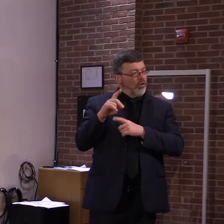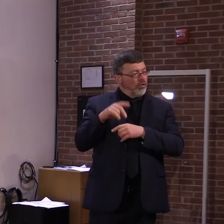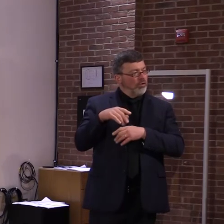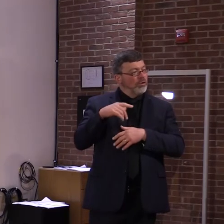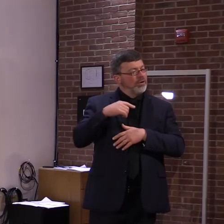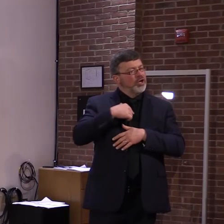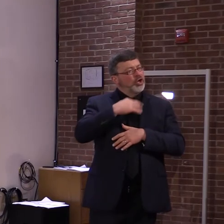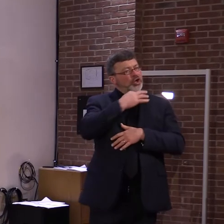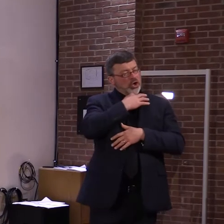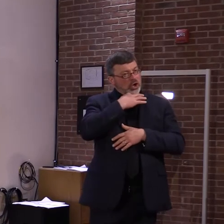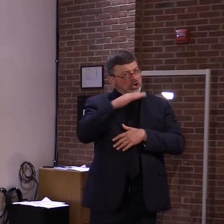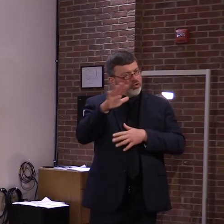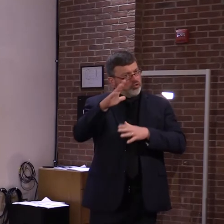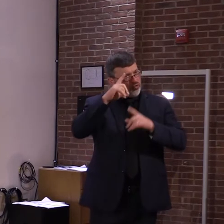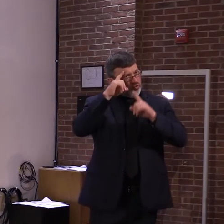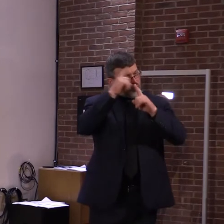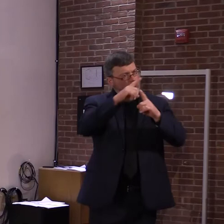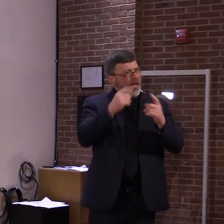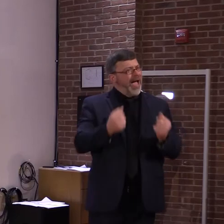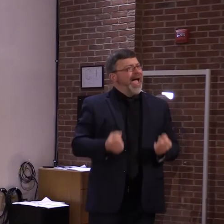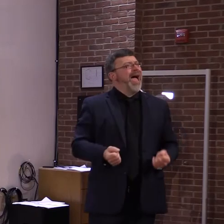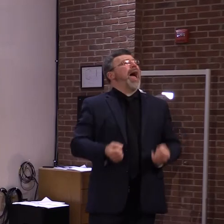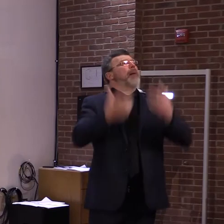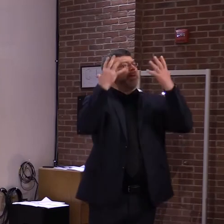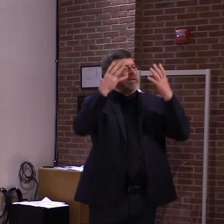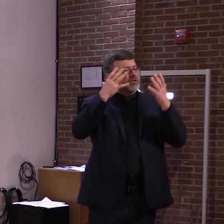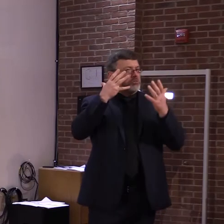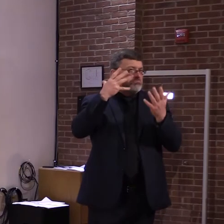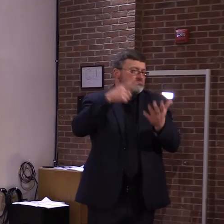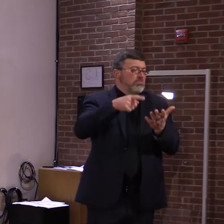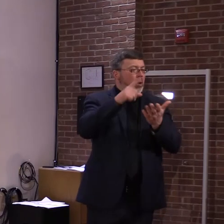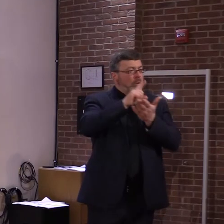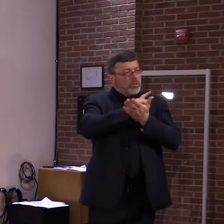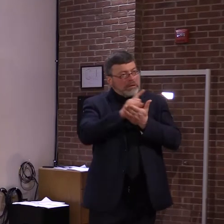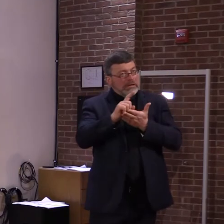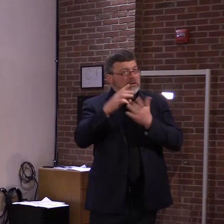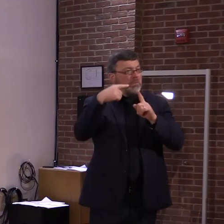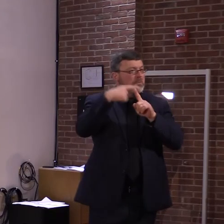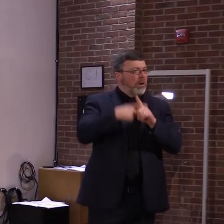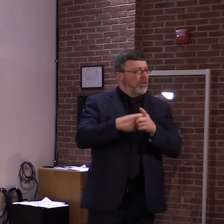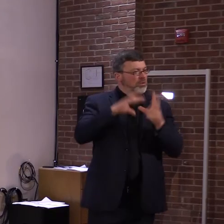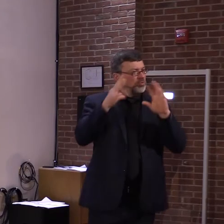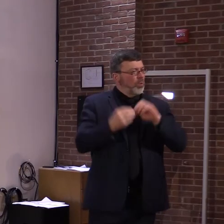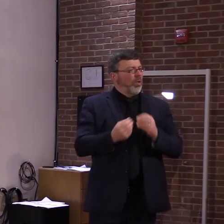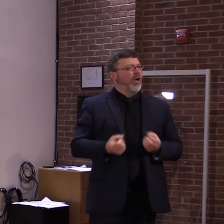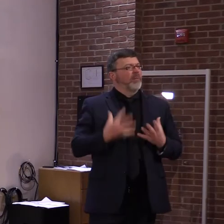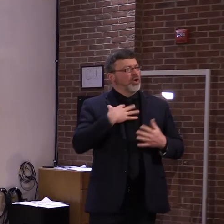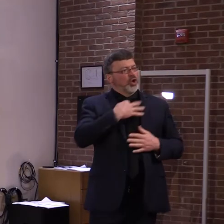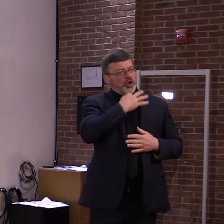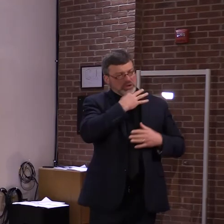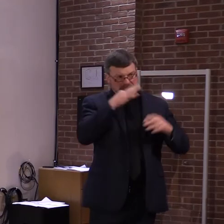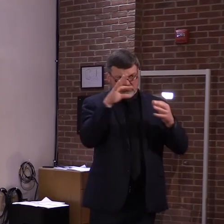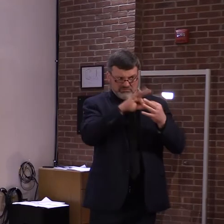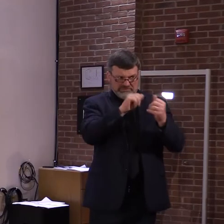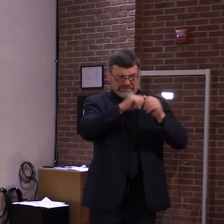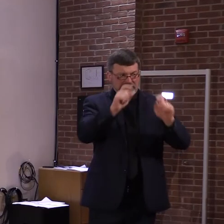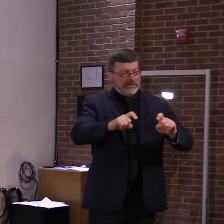especially, though. The districts that I listed previously, we have a maximum capacity there of about 6,300 tests.